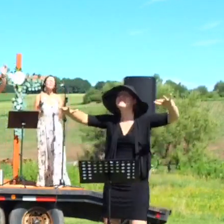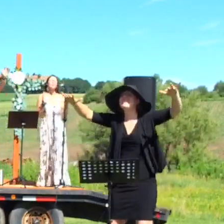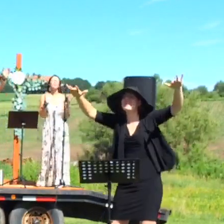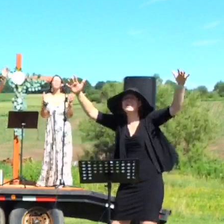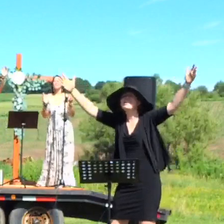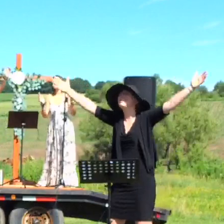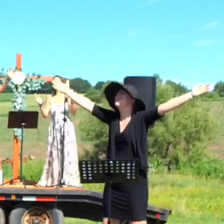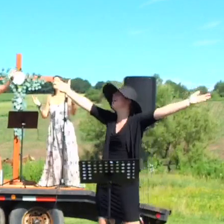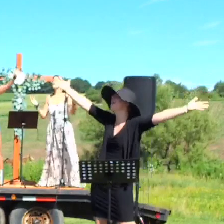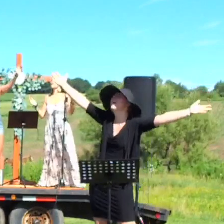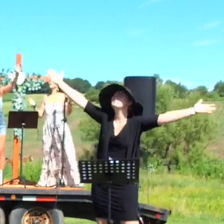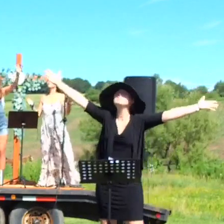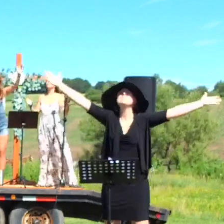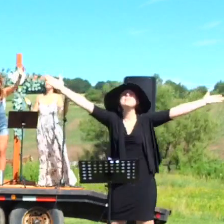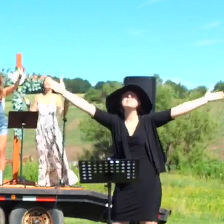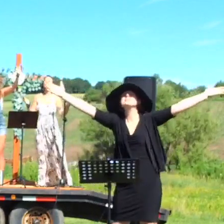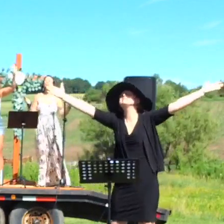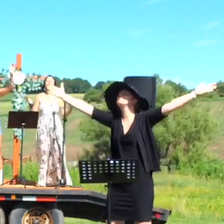and fill the